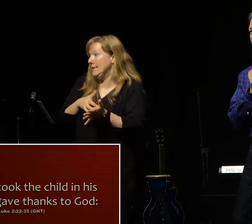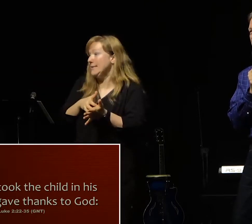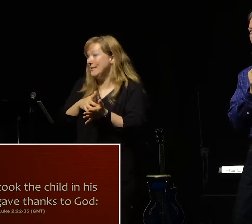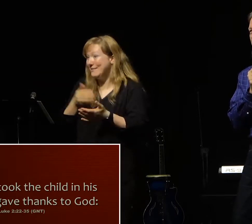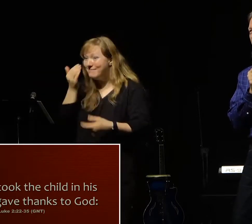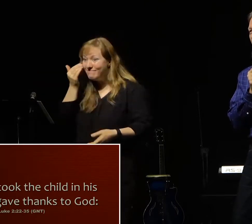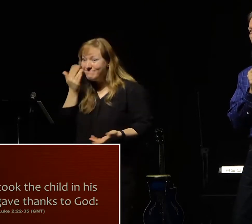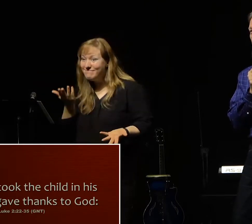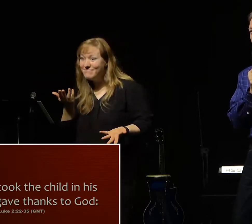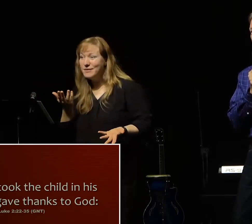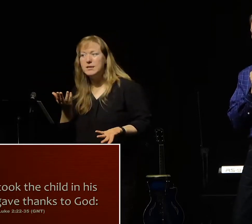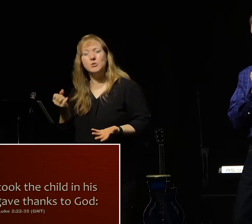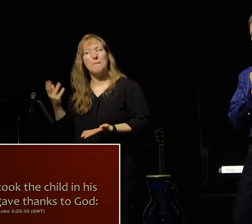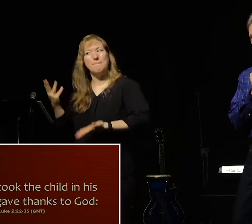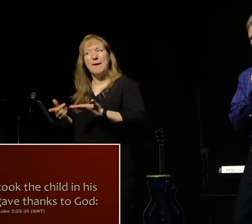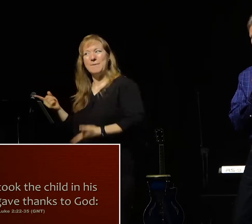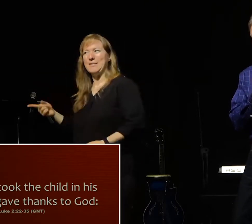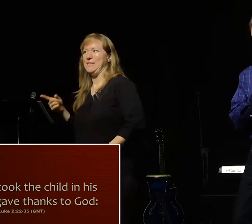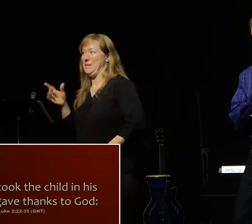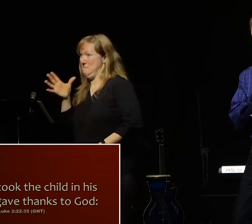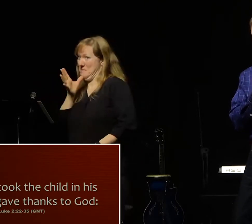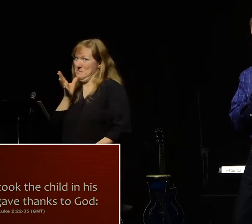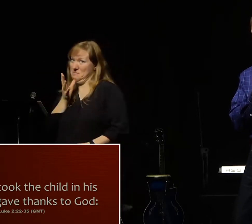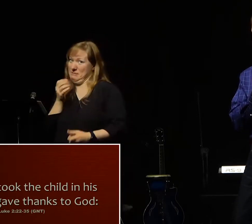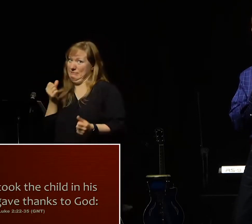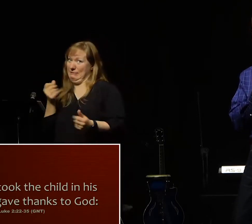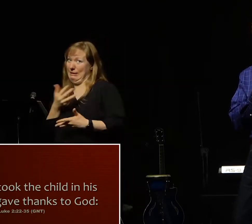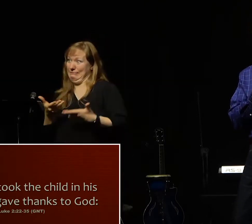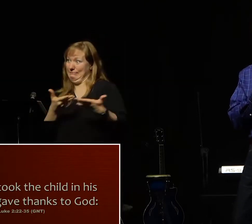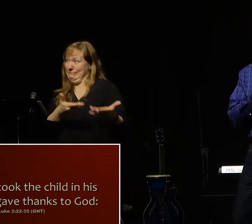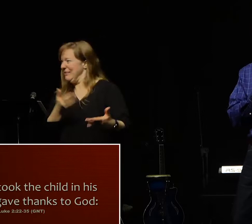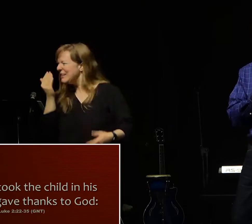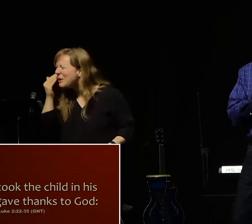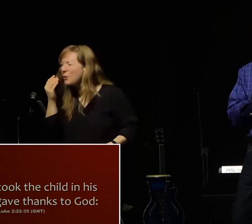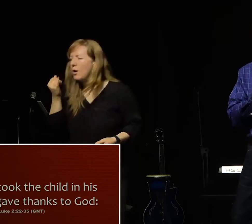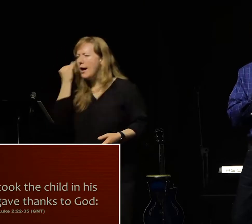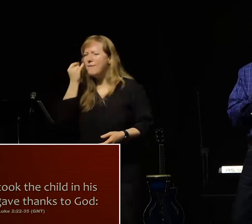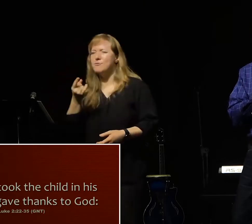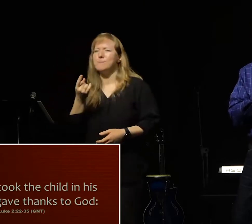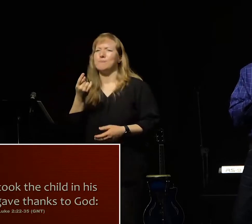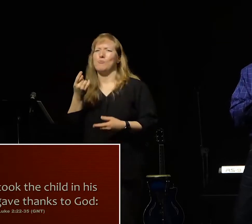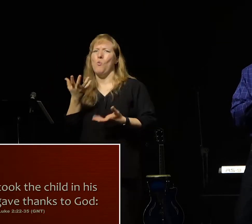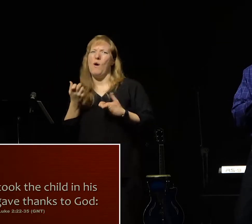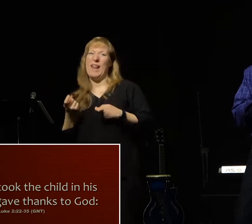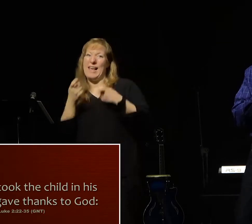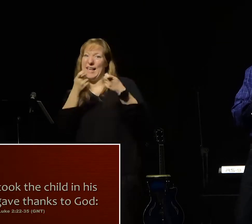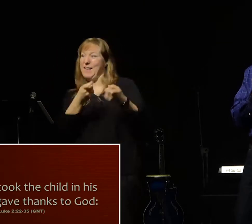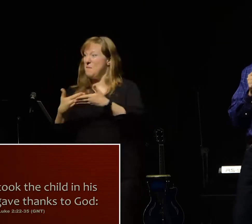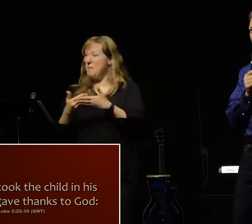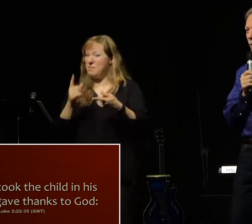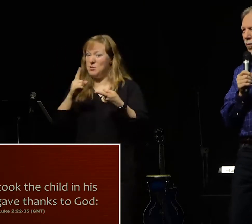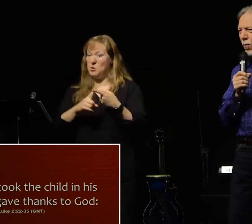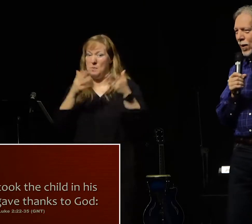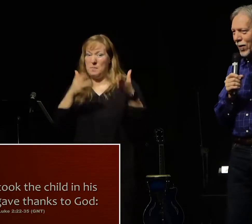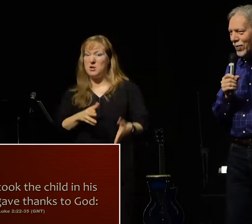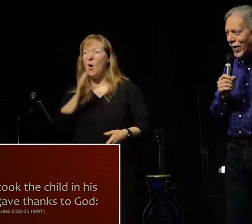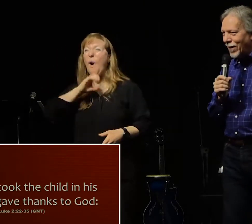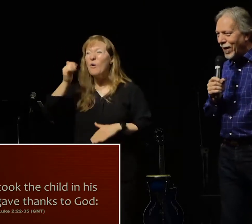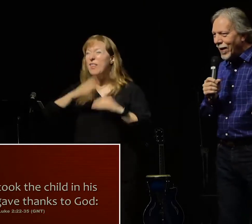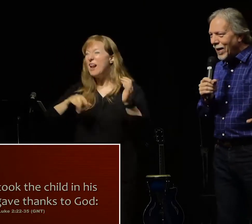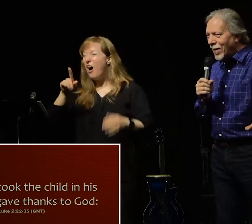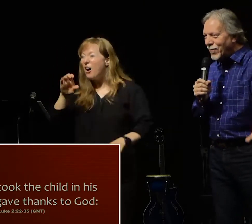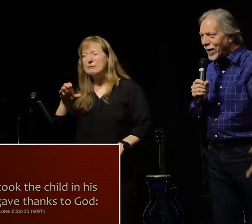And some older folks, maybe somebody who's over 100, you might not be so inclined to give your newborn